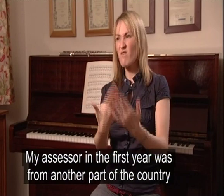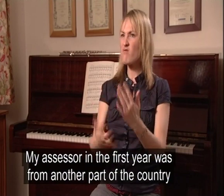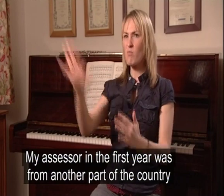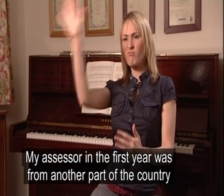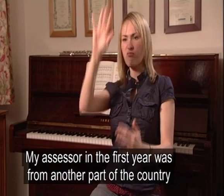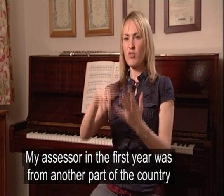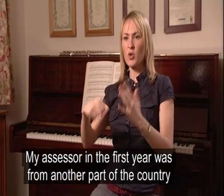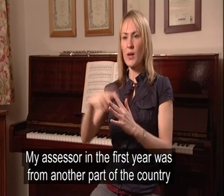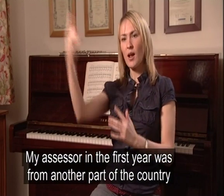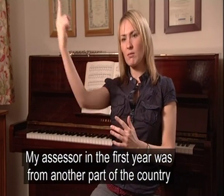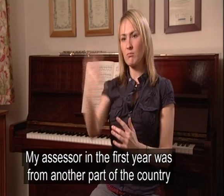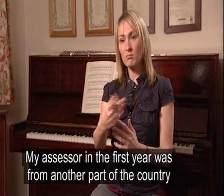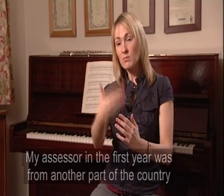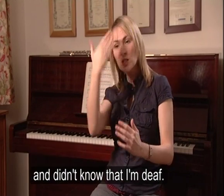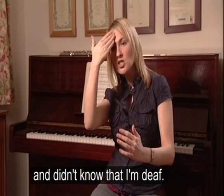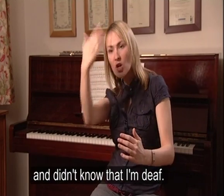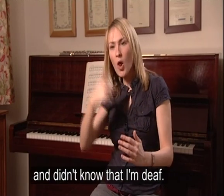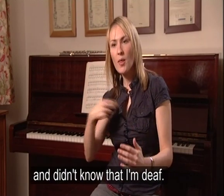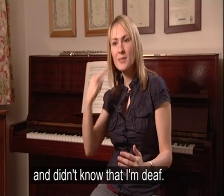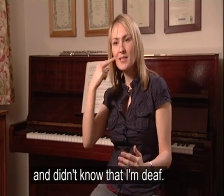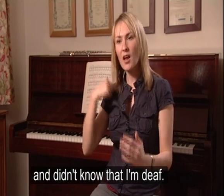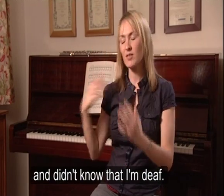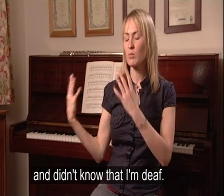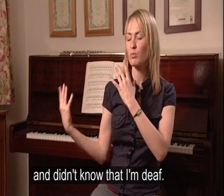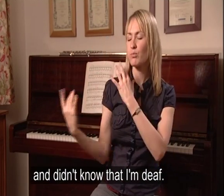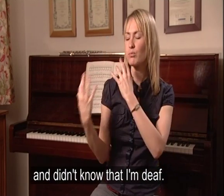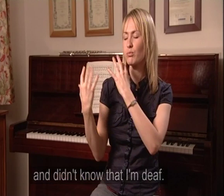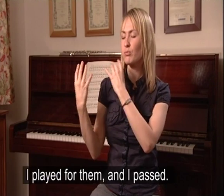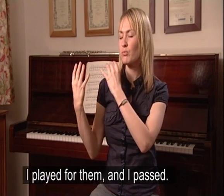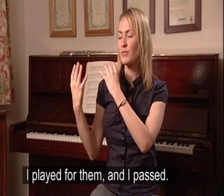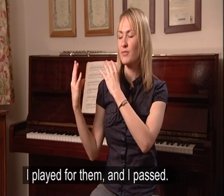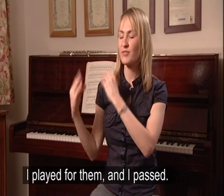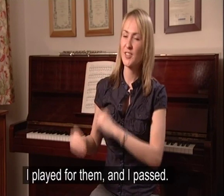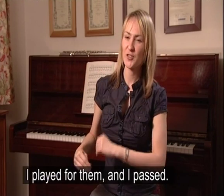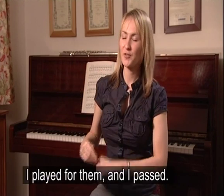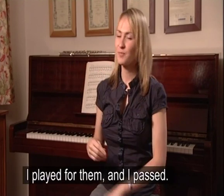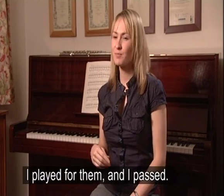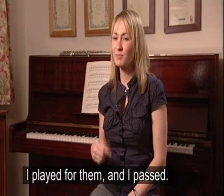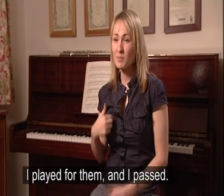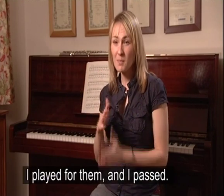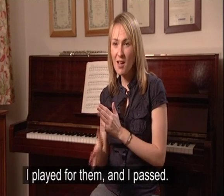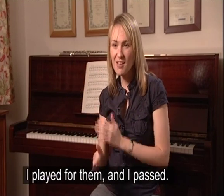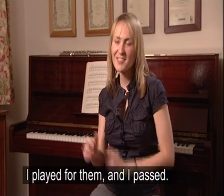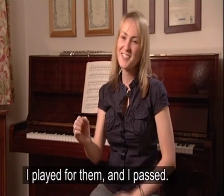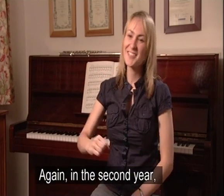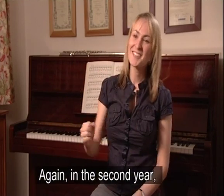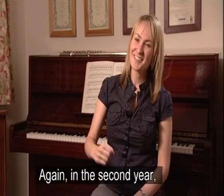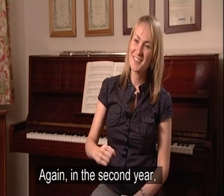first year was from another part of the country and didn't know that I was deaf. I played for them and I